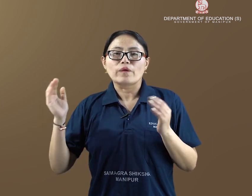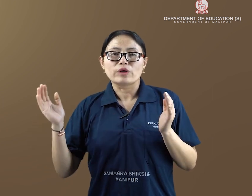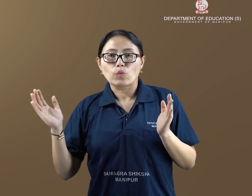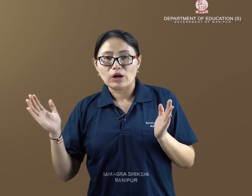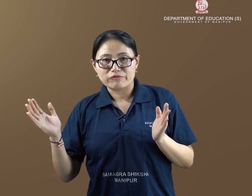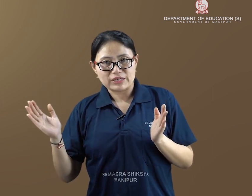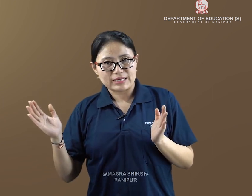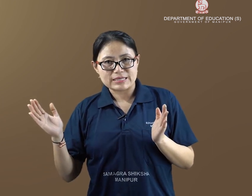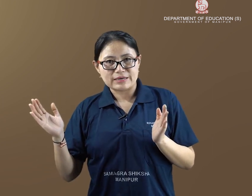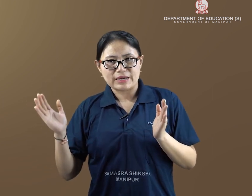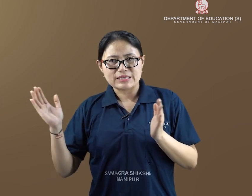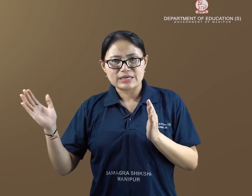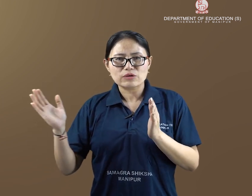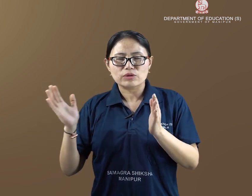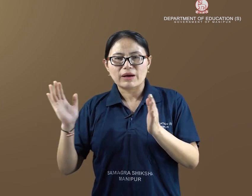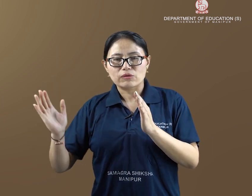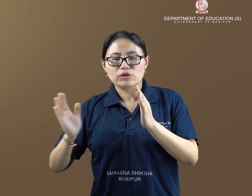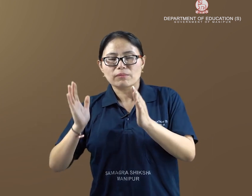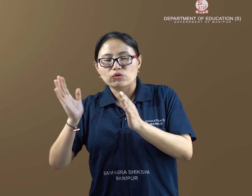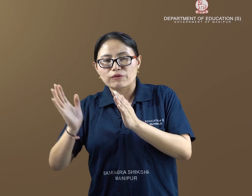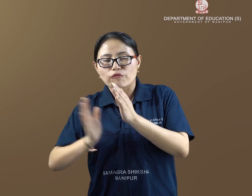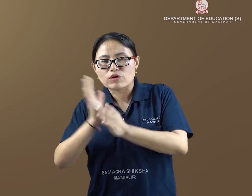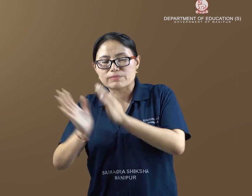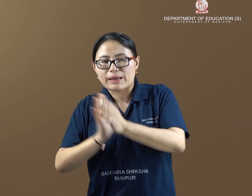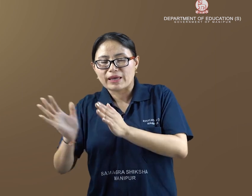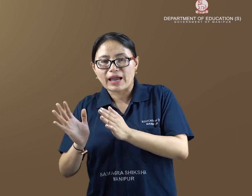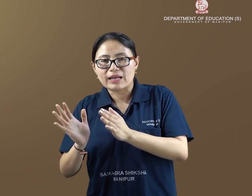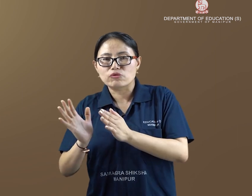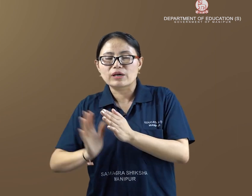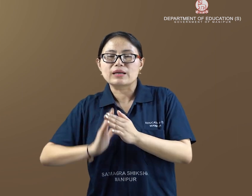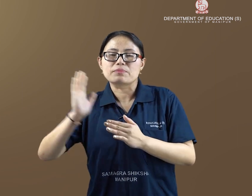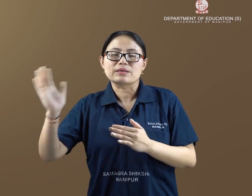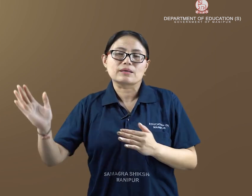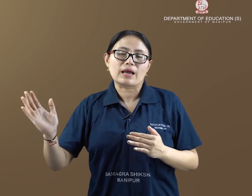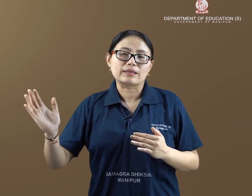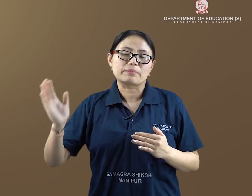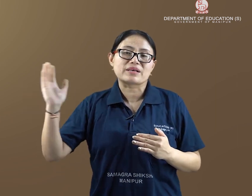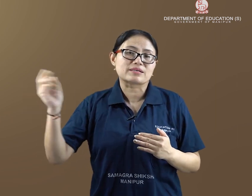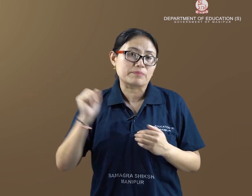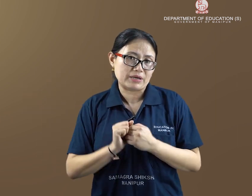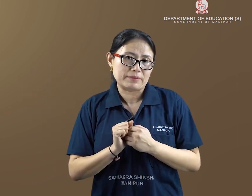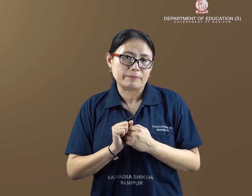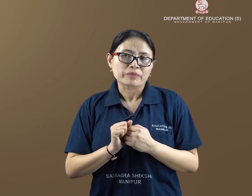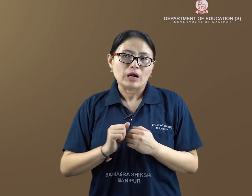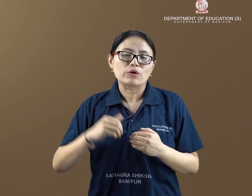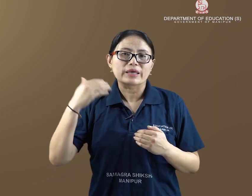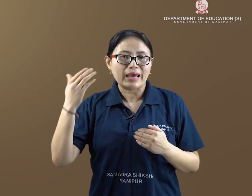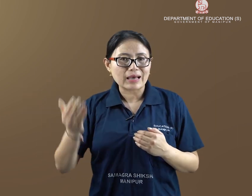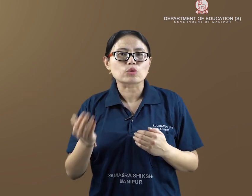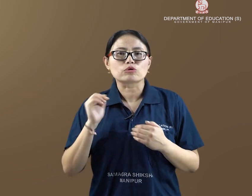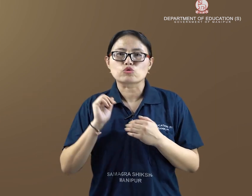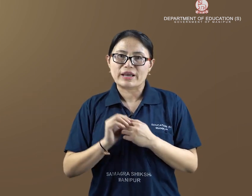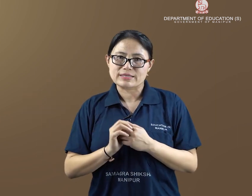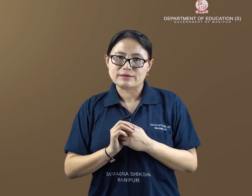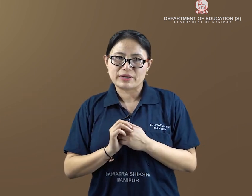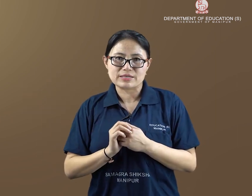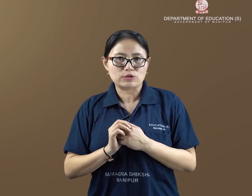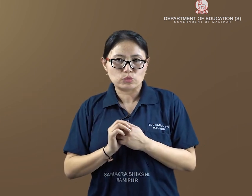the wall of the container container to the man madu ki force mayam yai khaina ba na kari khai di pressure pir eba aru na gas also exert pressure to urine